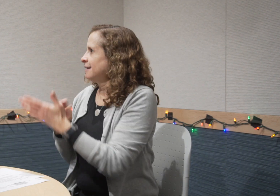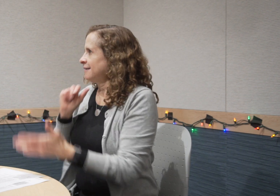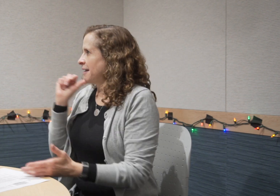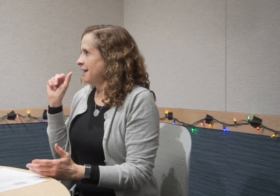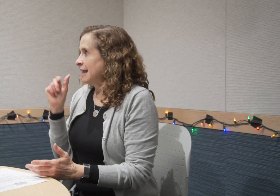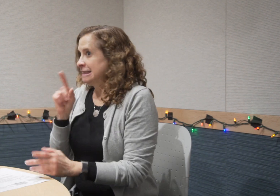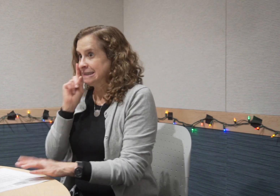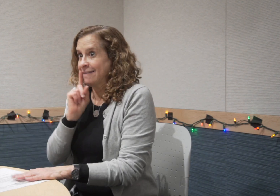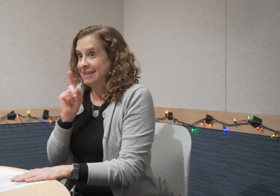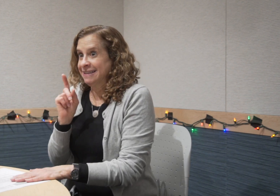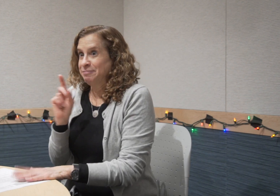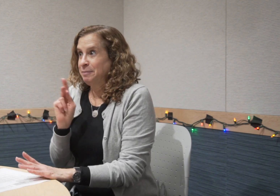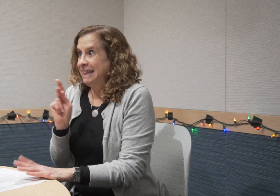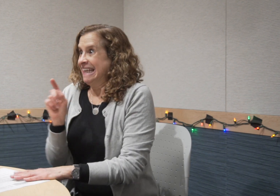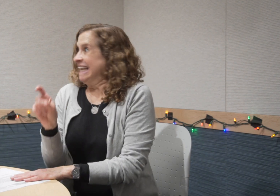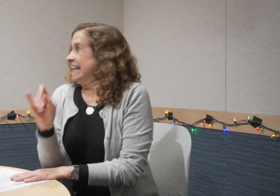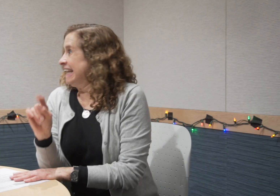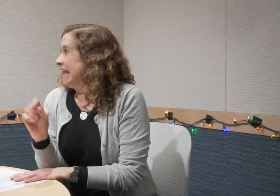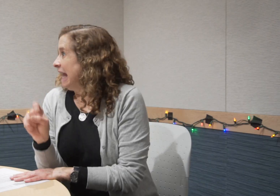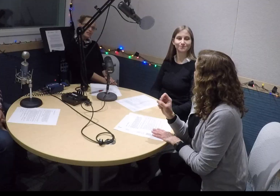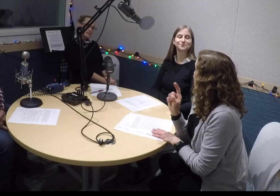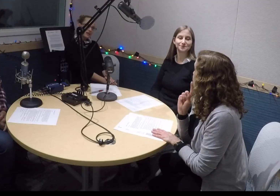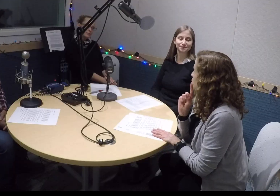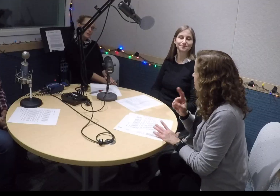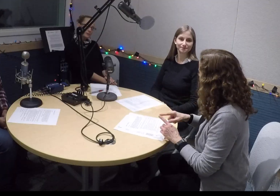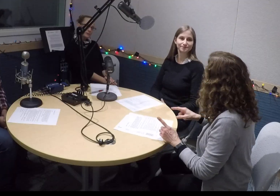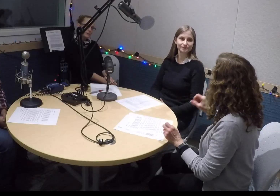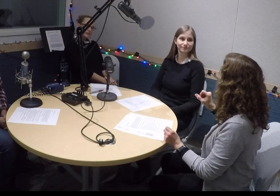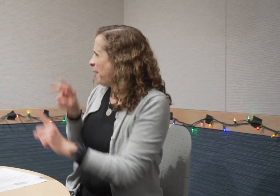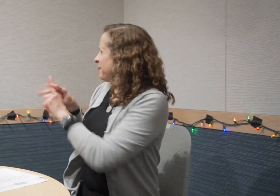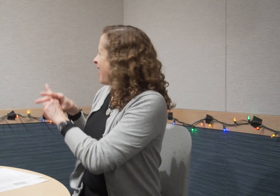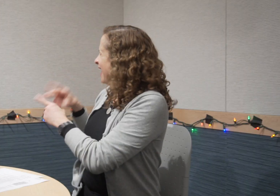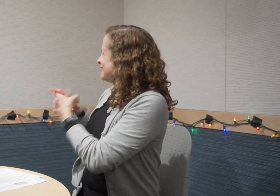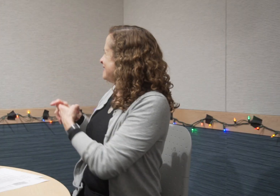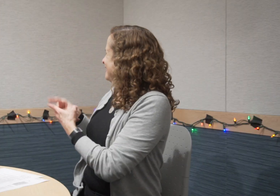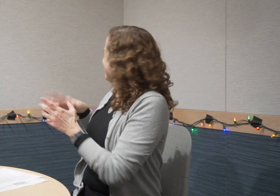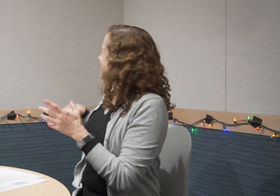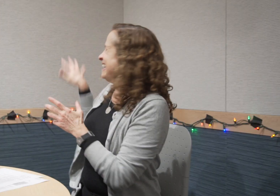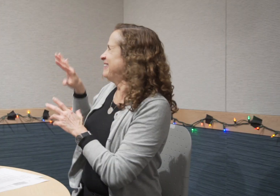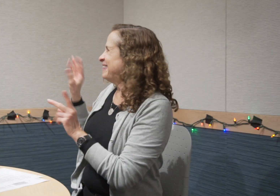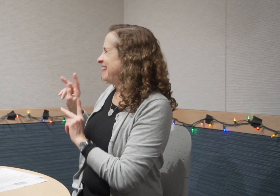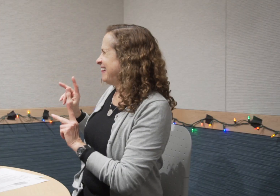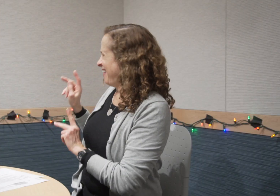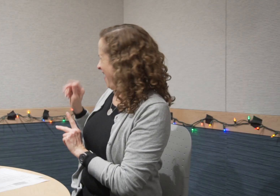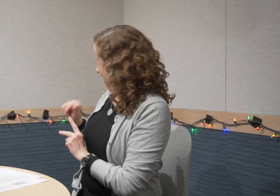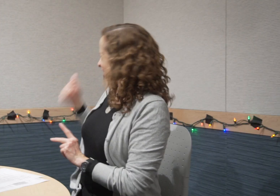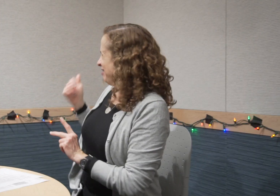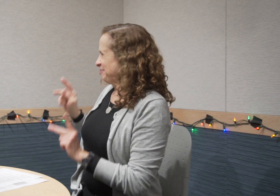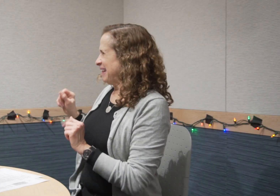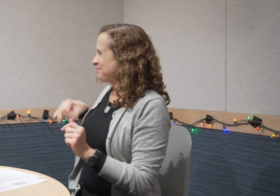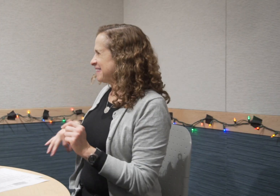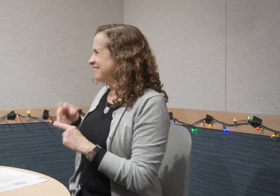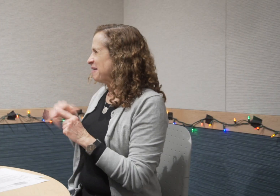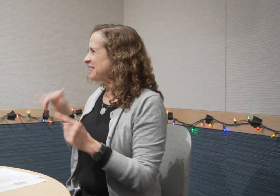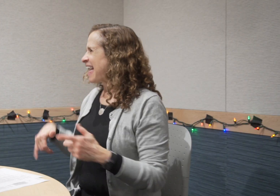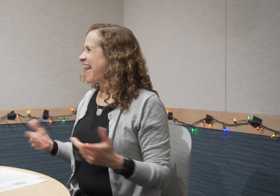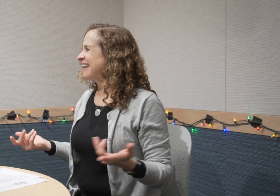The concept of universal design is not just deaf people need it. That's true, but it applies to many, many different people. It's very